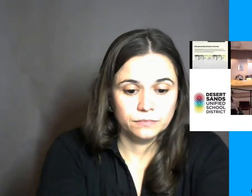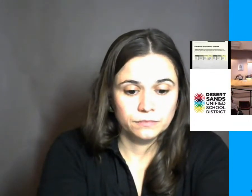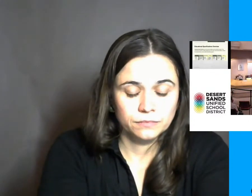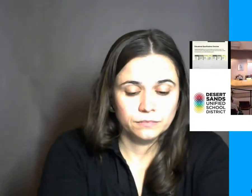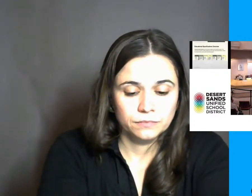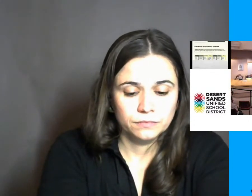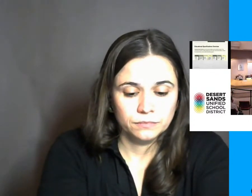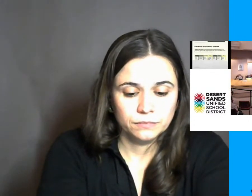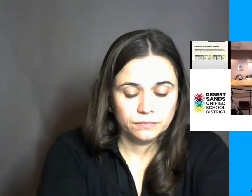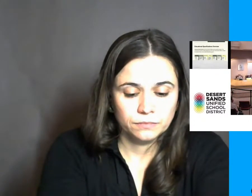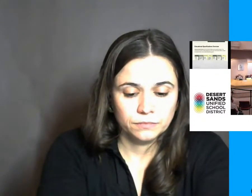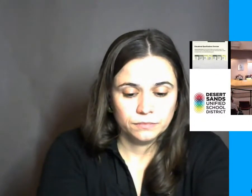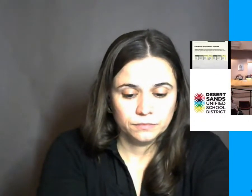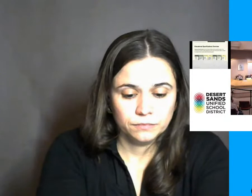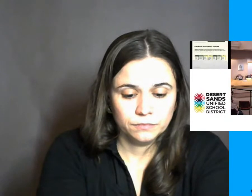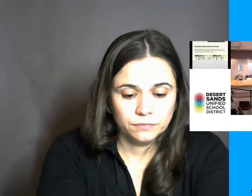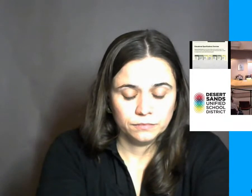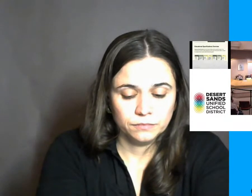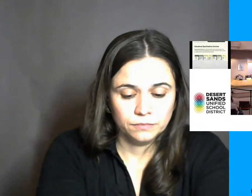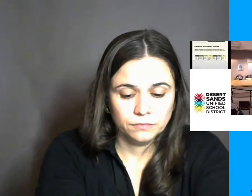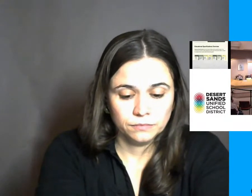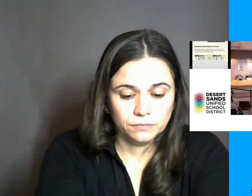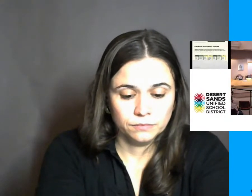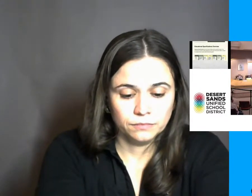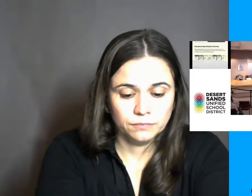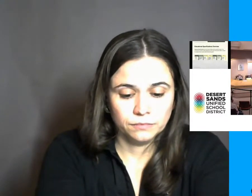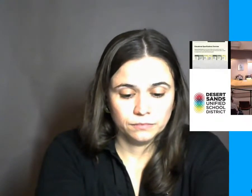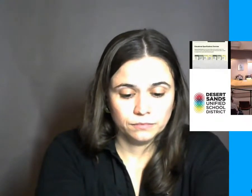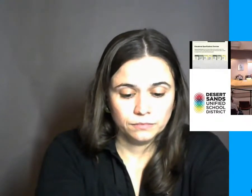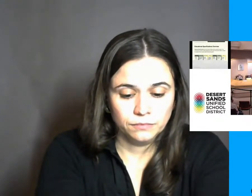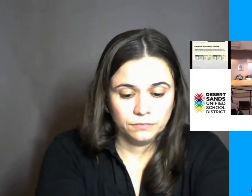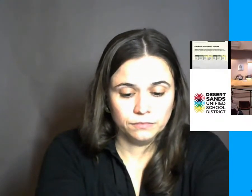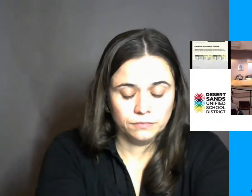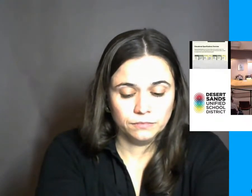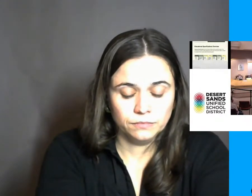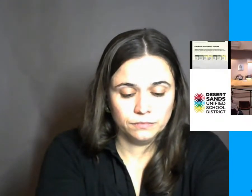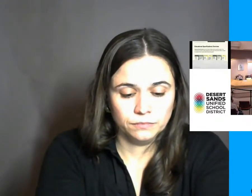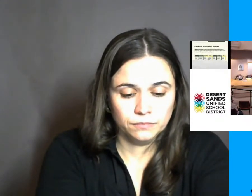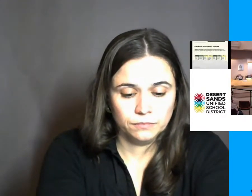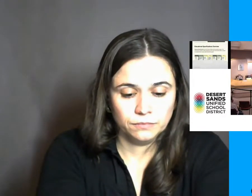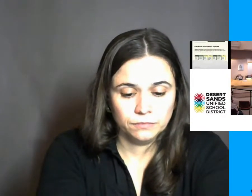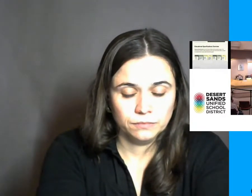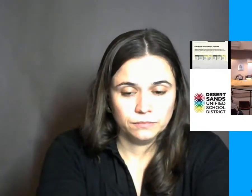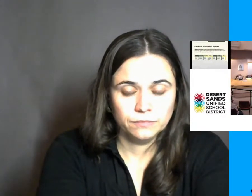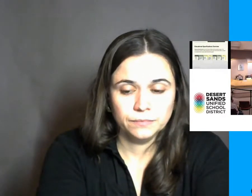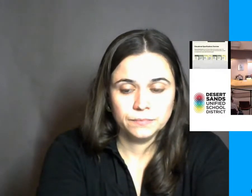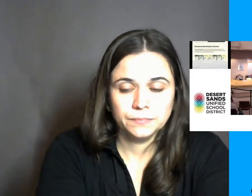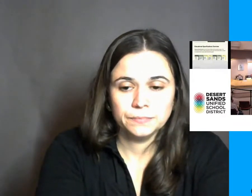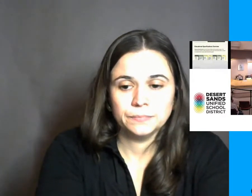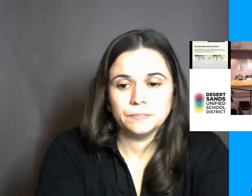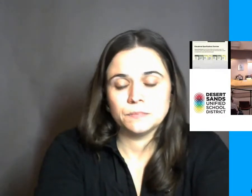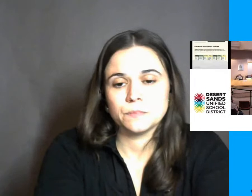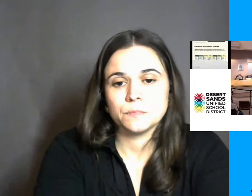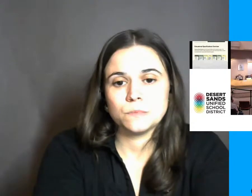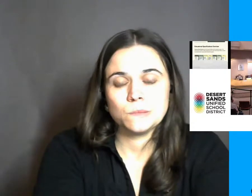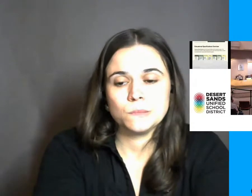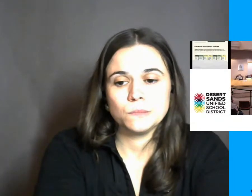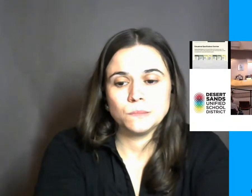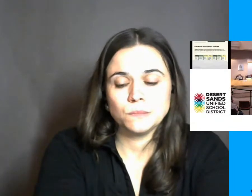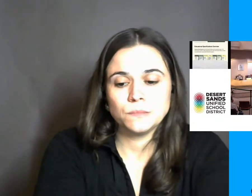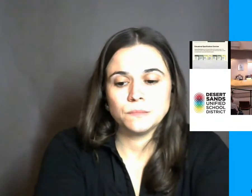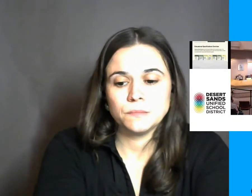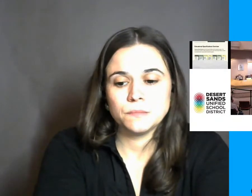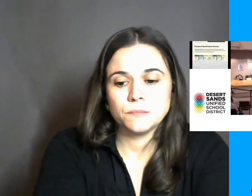So moving on to educational specifications. Really, education specifications are the link between facilities and the educational